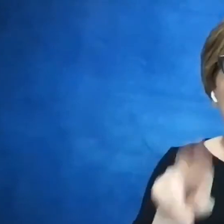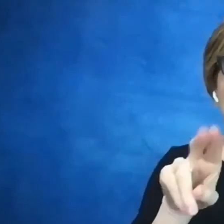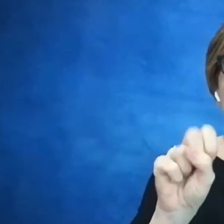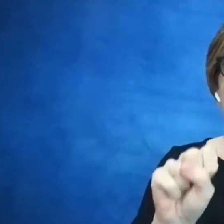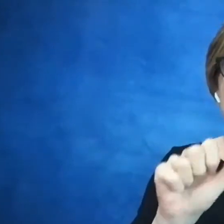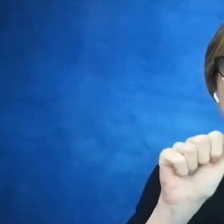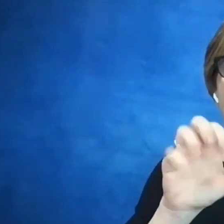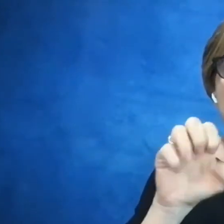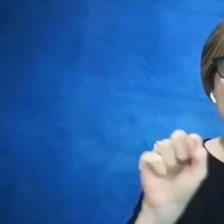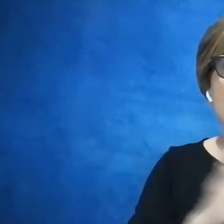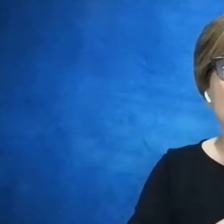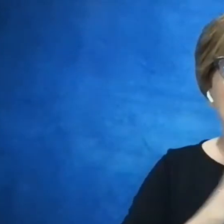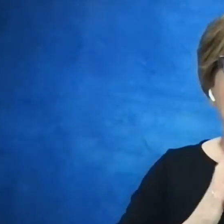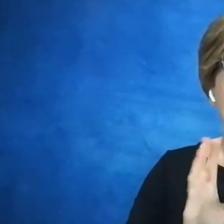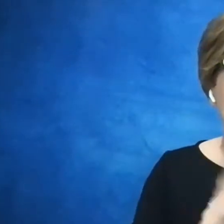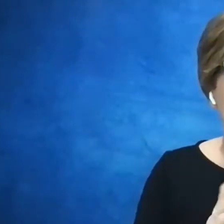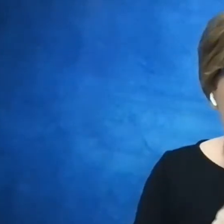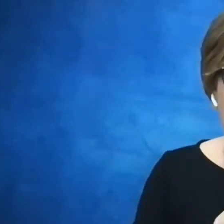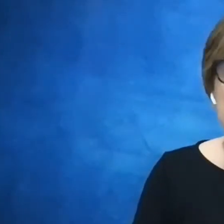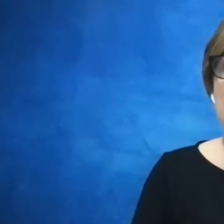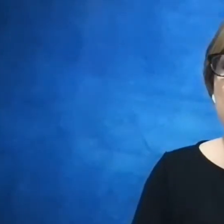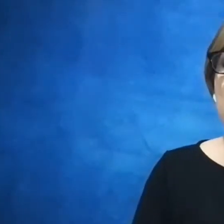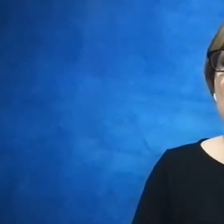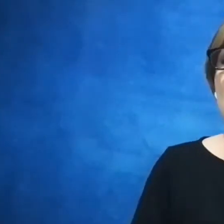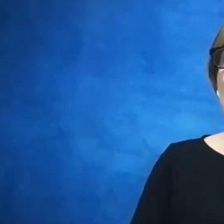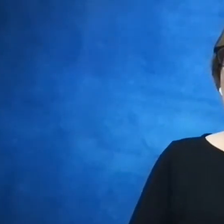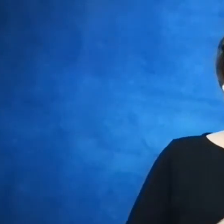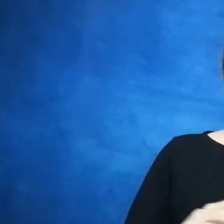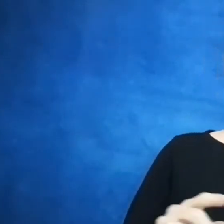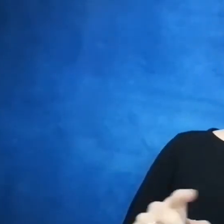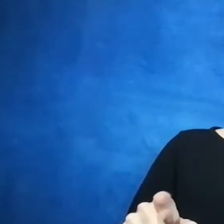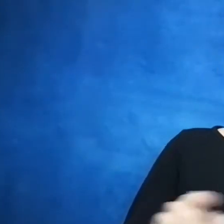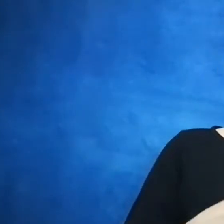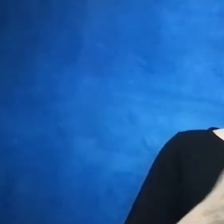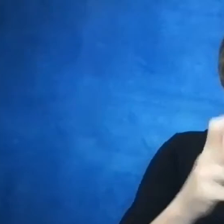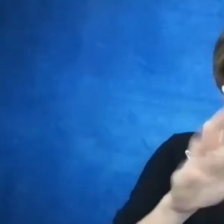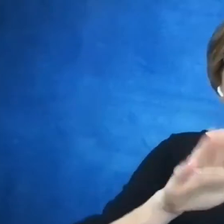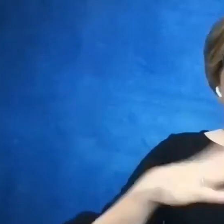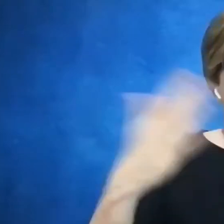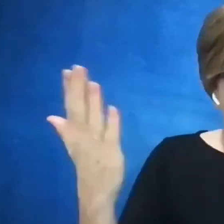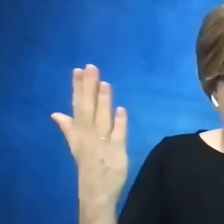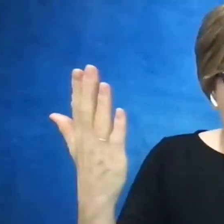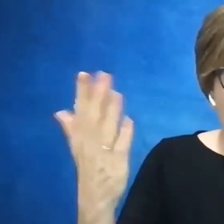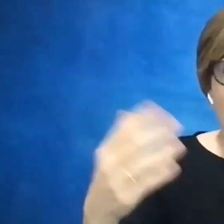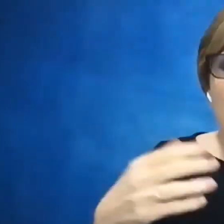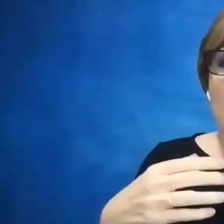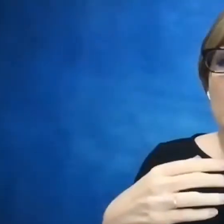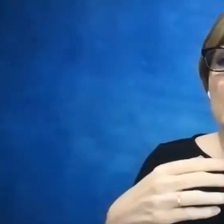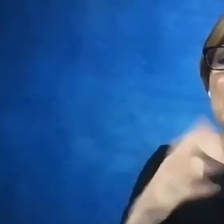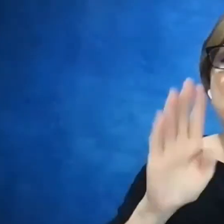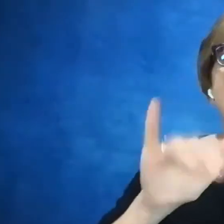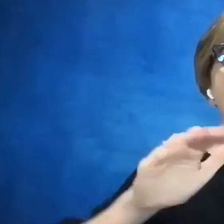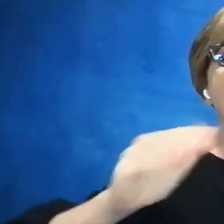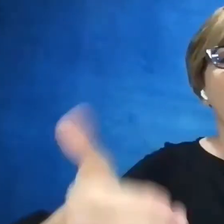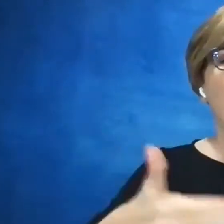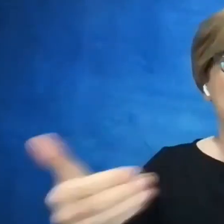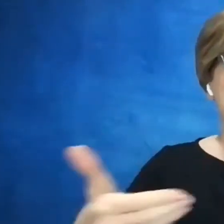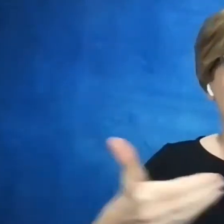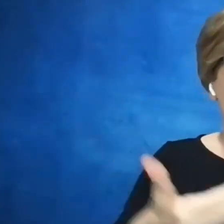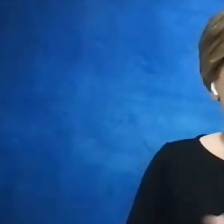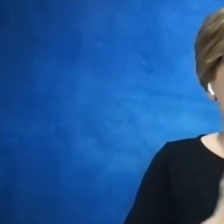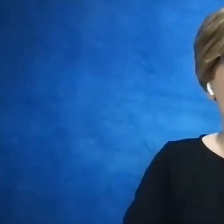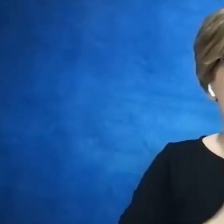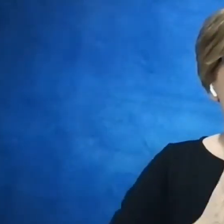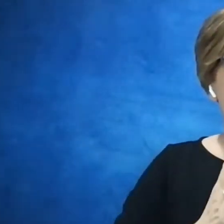Board. To start off, I want to welcome some new board members that we have had since our